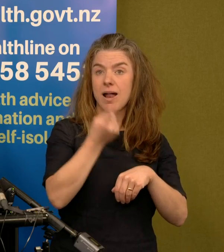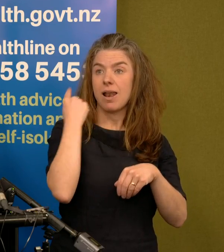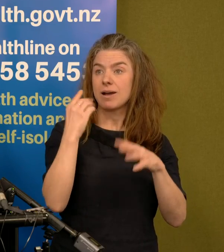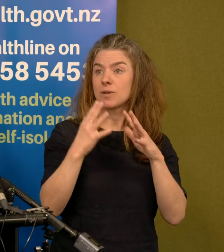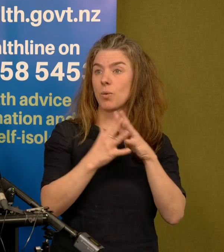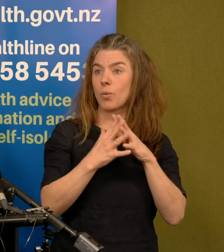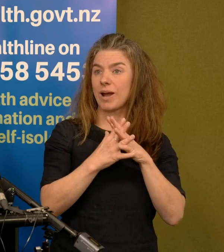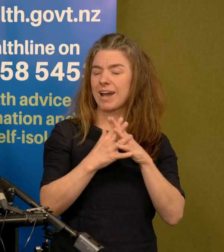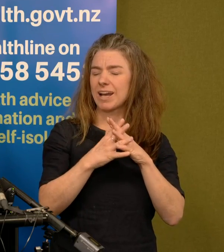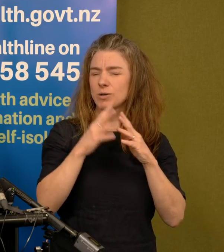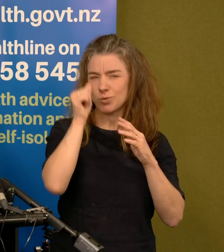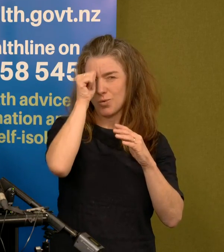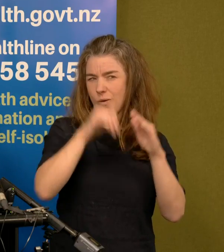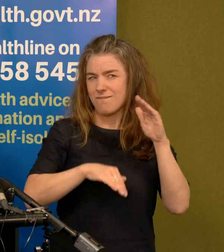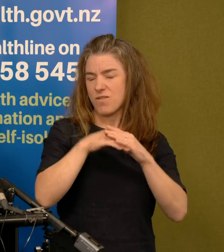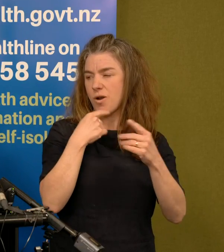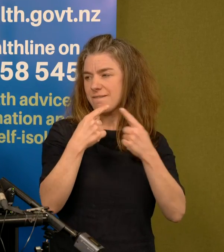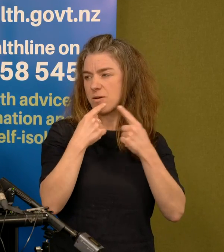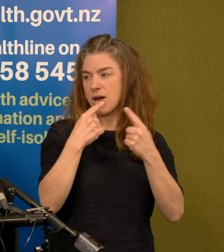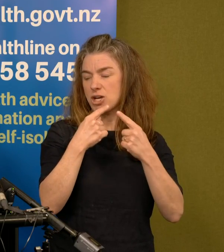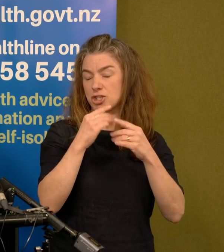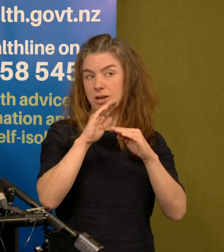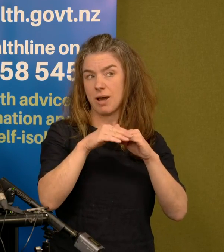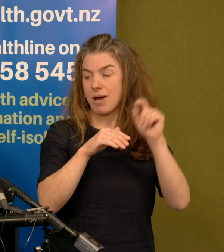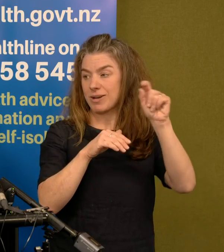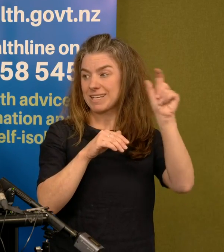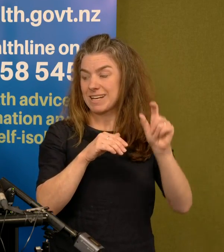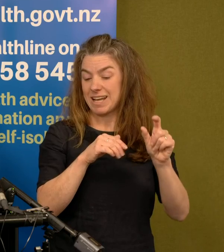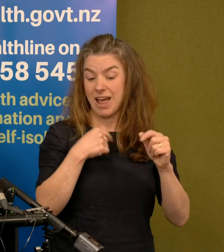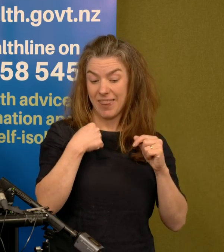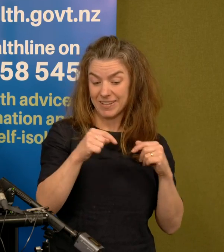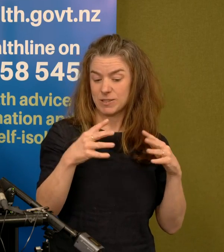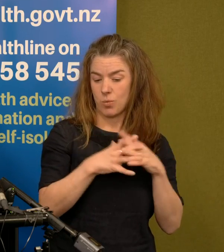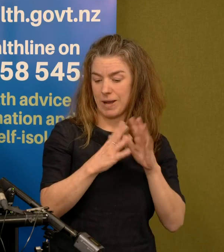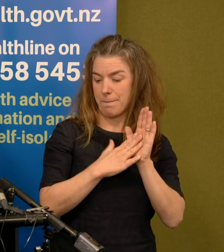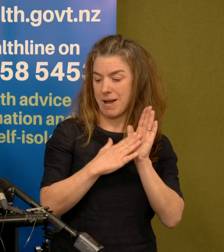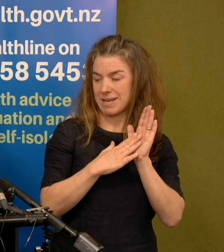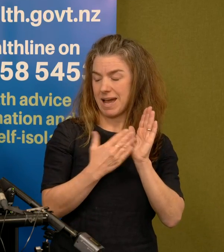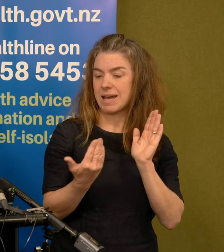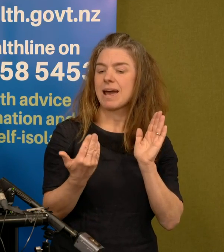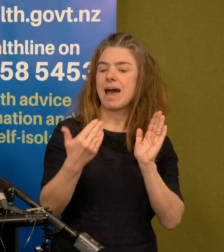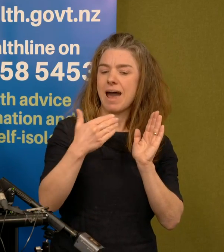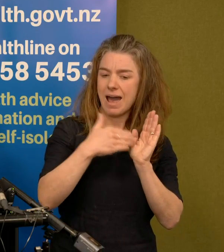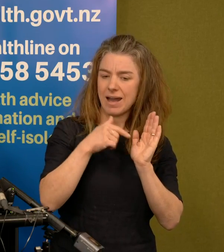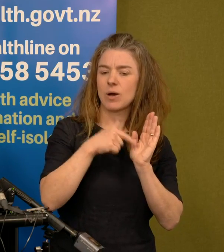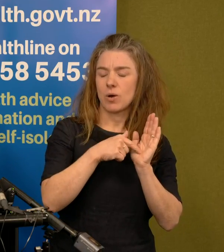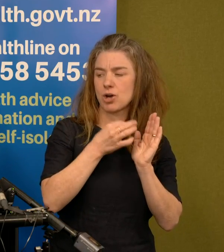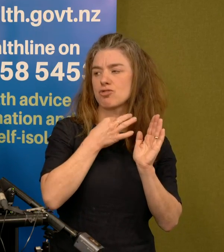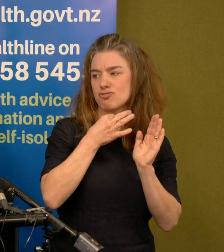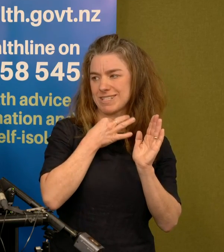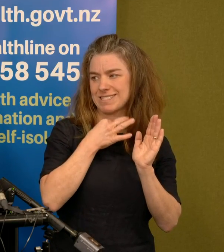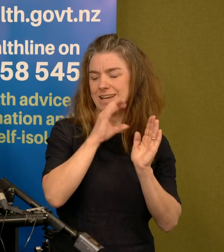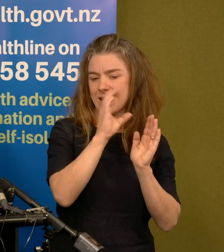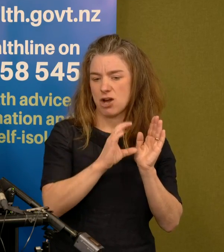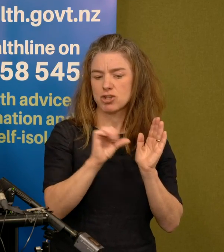developing very rapidly, and it was only Monday this week that we added Italy to the list of countries that people should go into self-isolation for 14